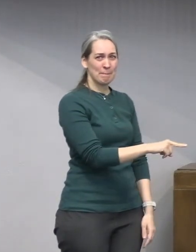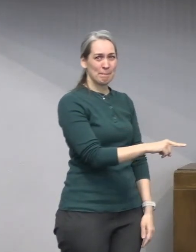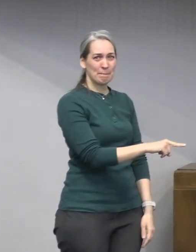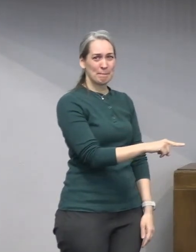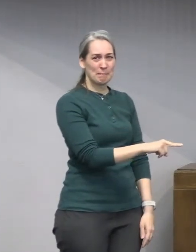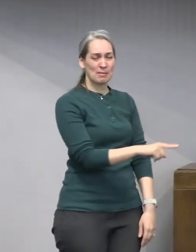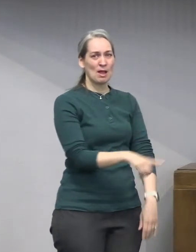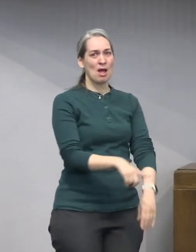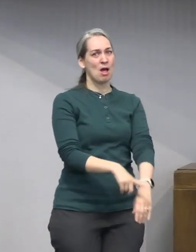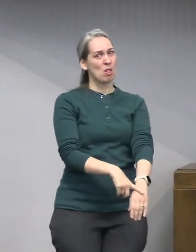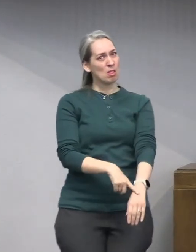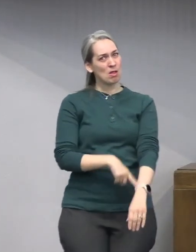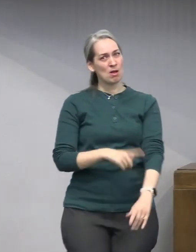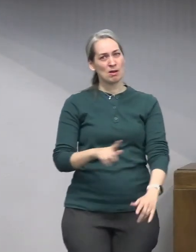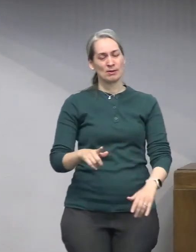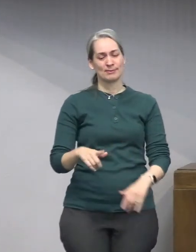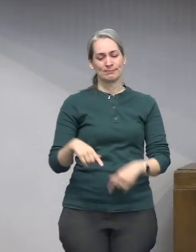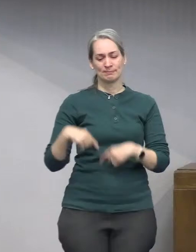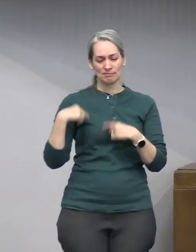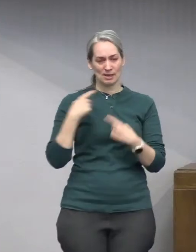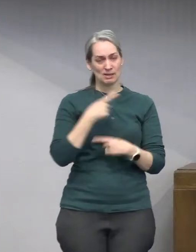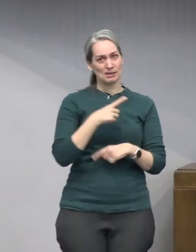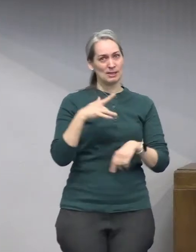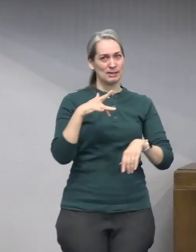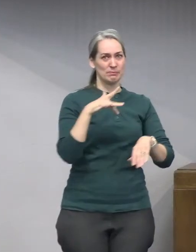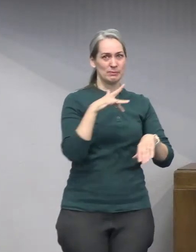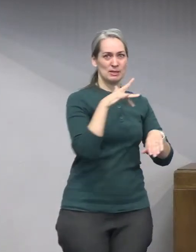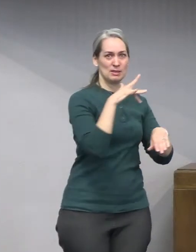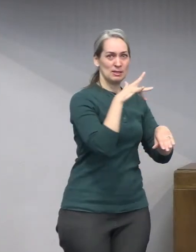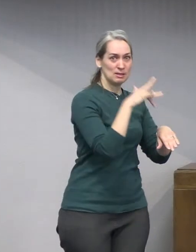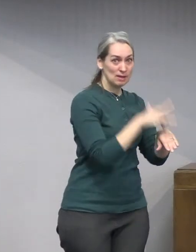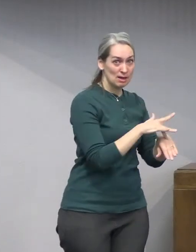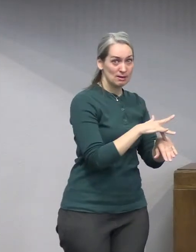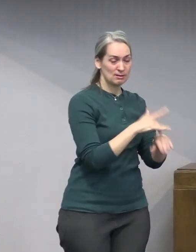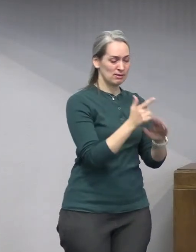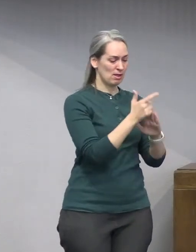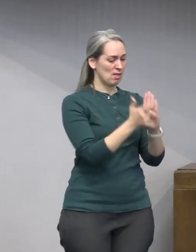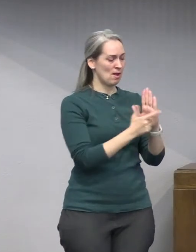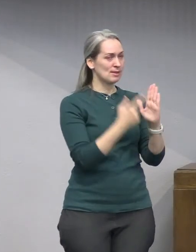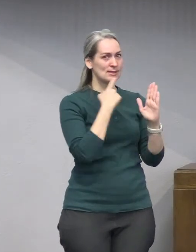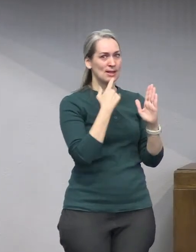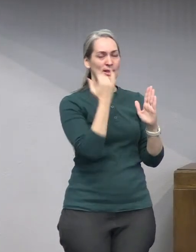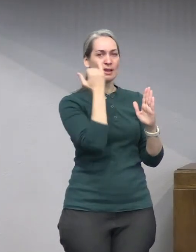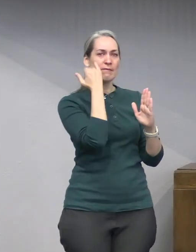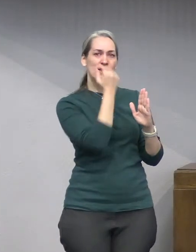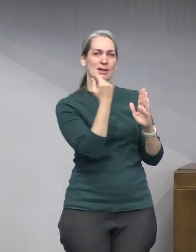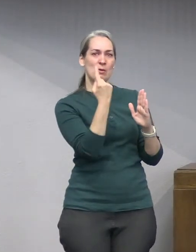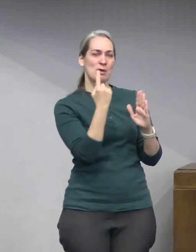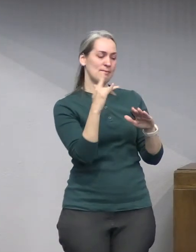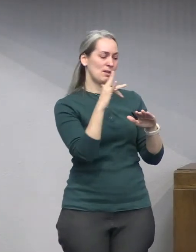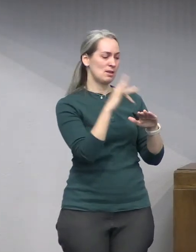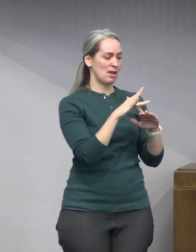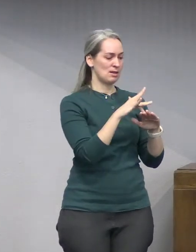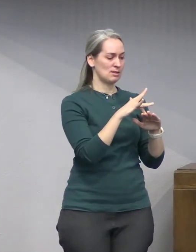been since this man had been touched? The law stated that if anyone touched a leper,